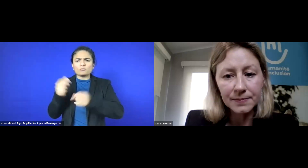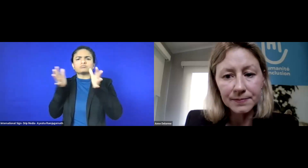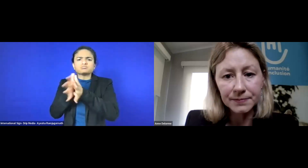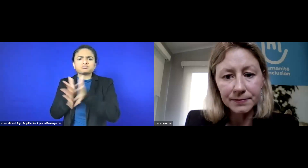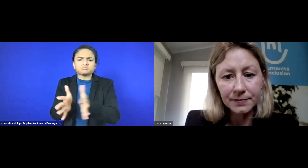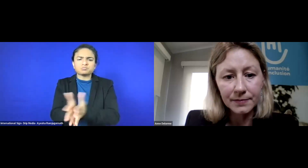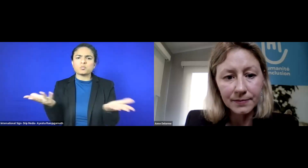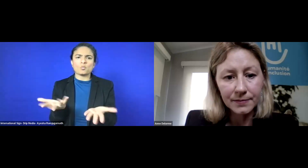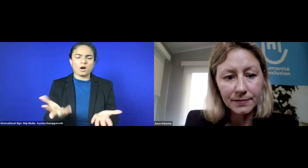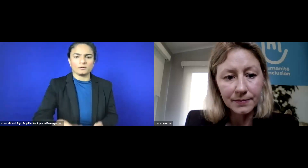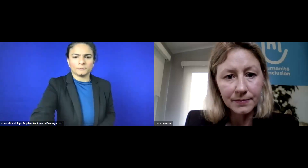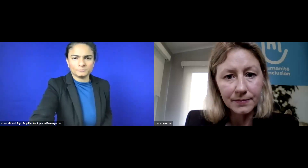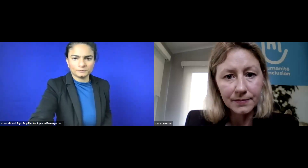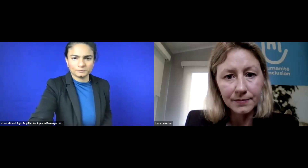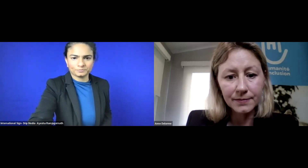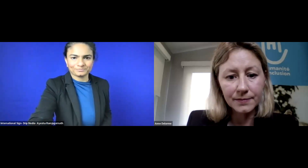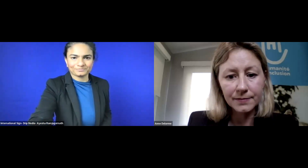disabilities.